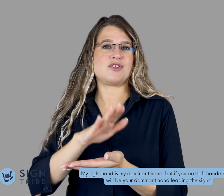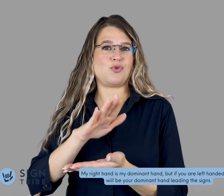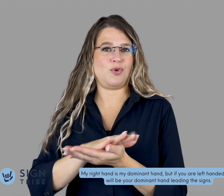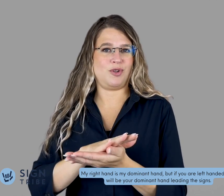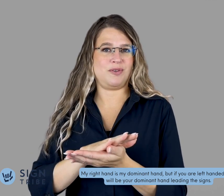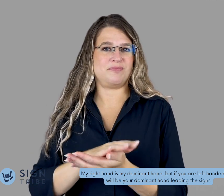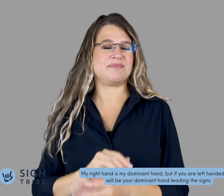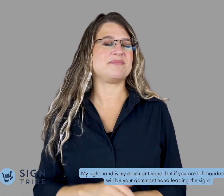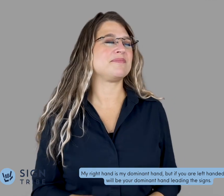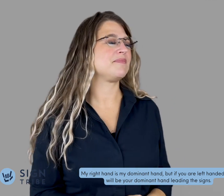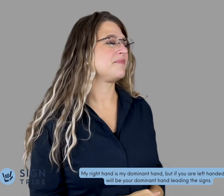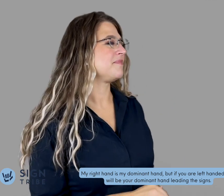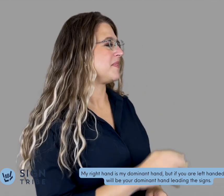Preschool.